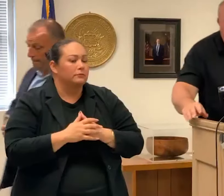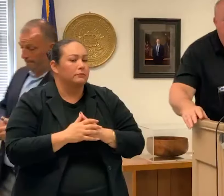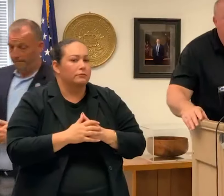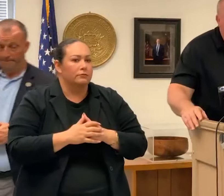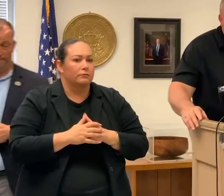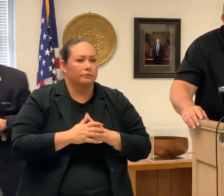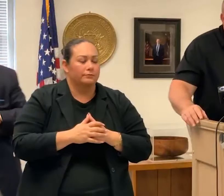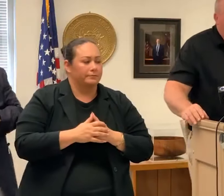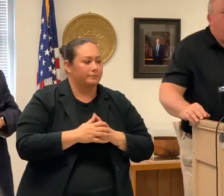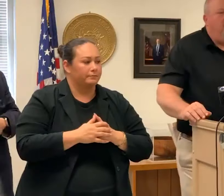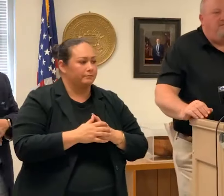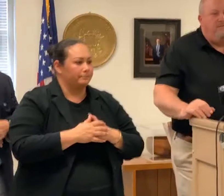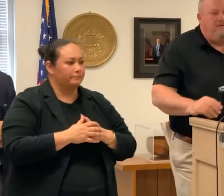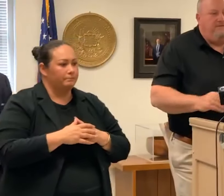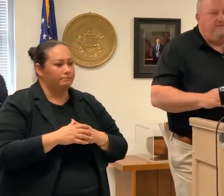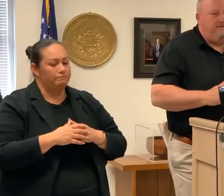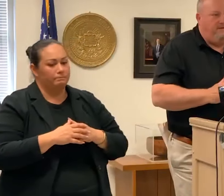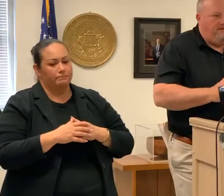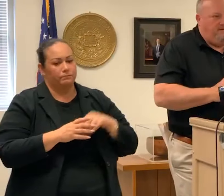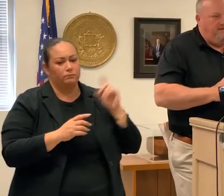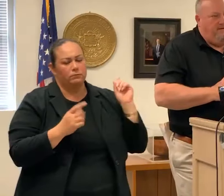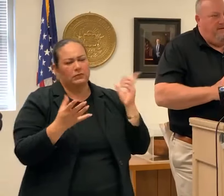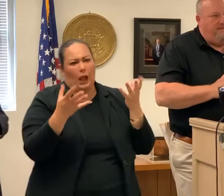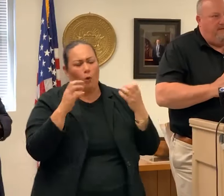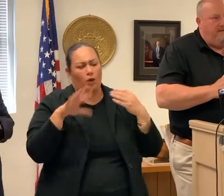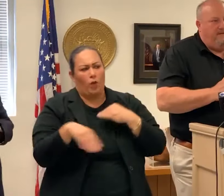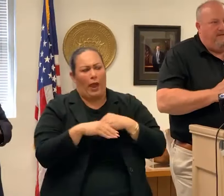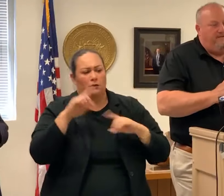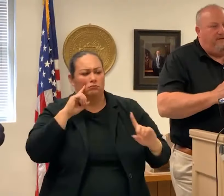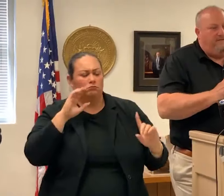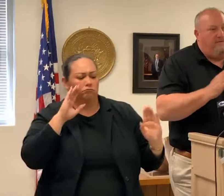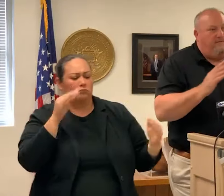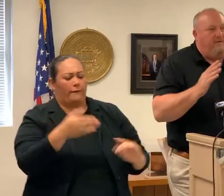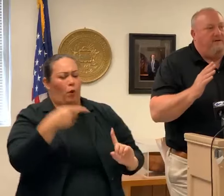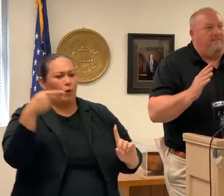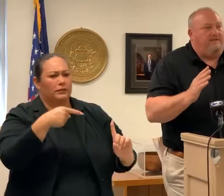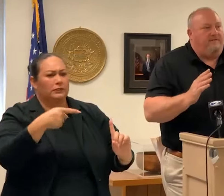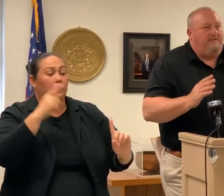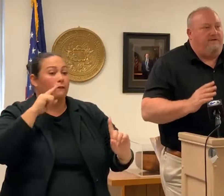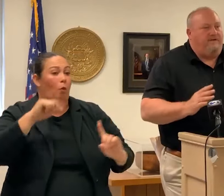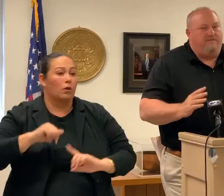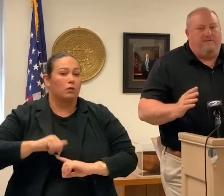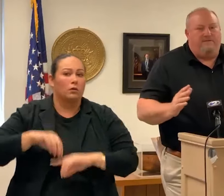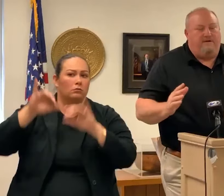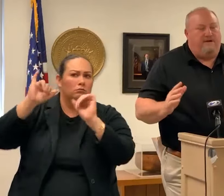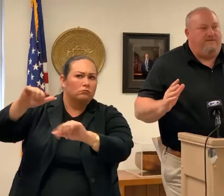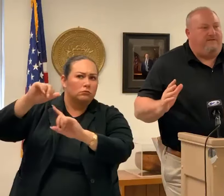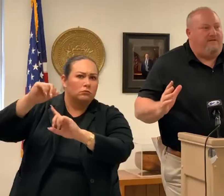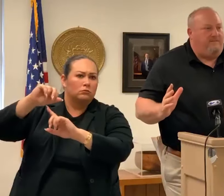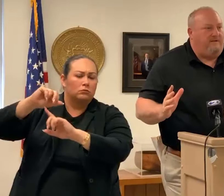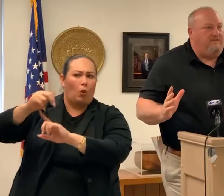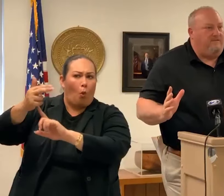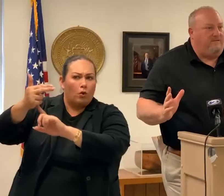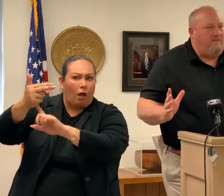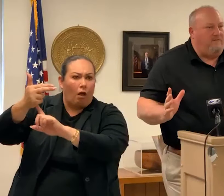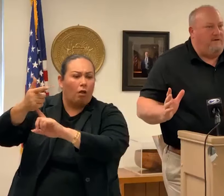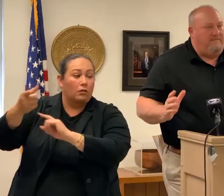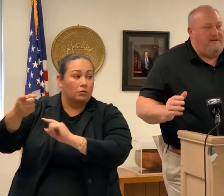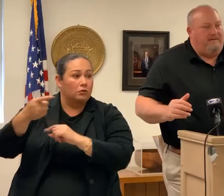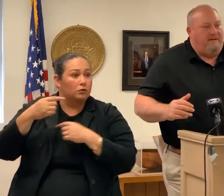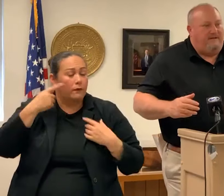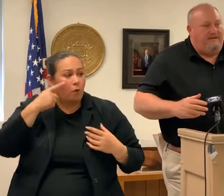Governor. Our focus in the sheltering program at the hotels was a safe place